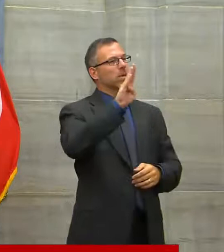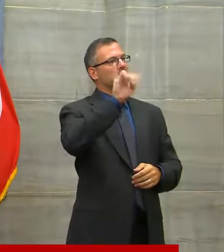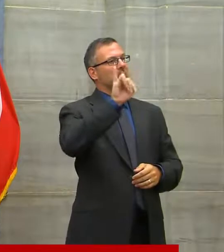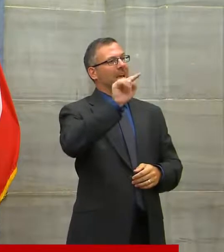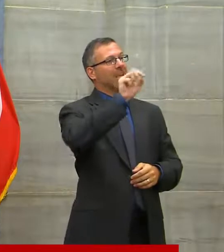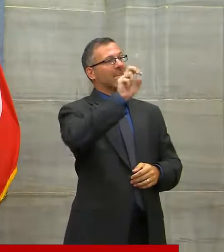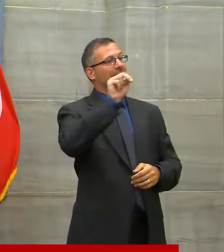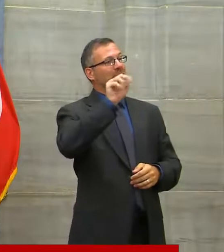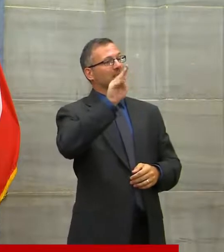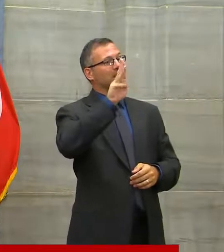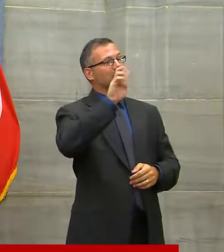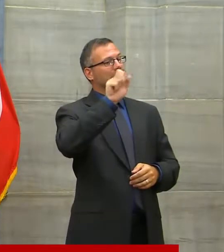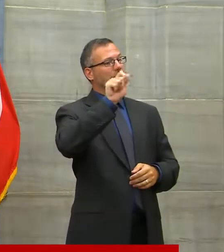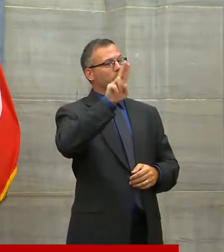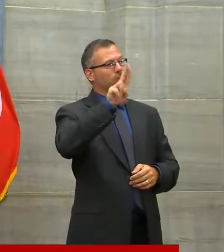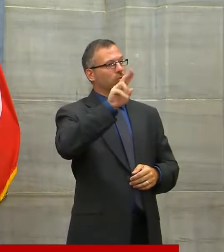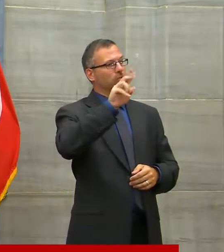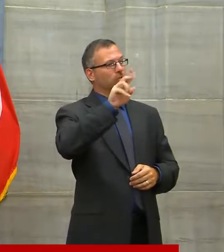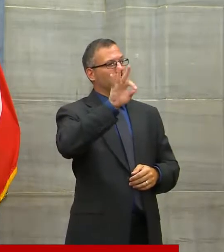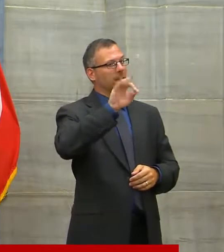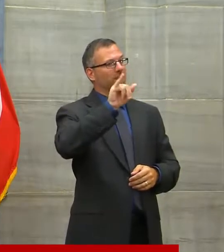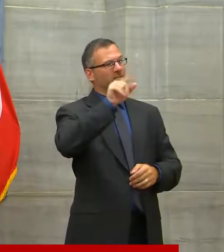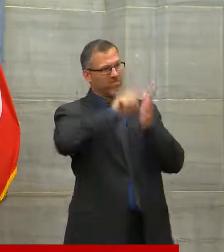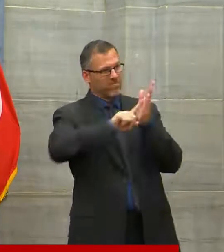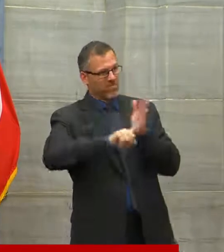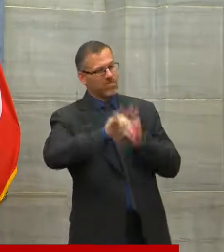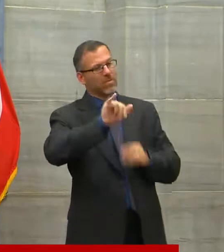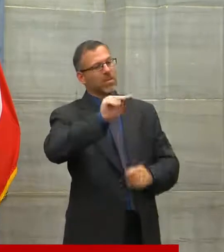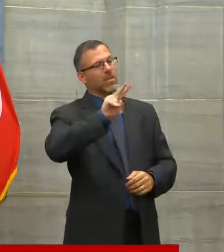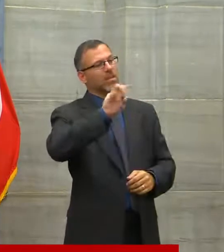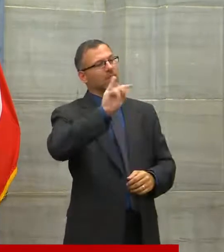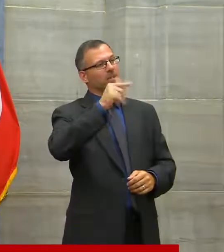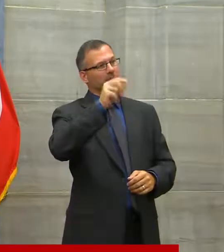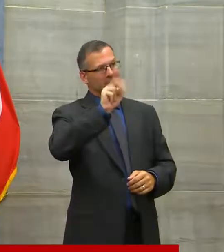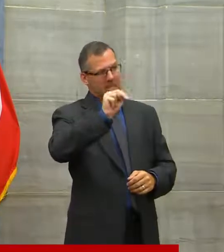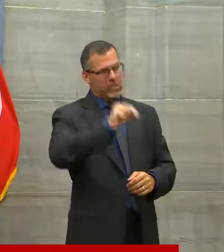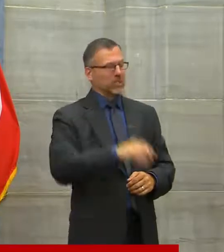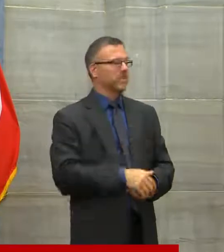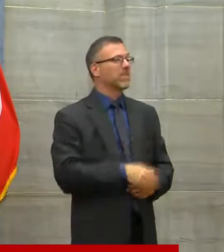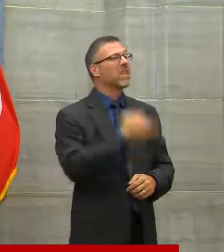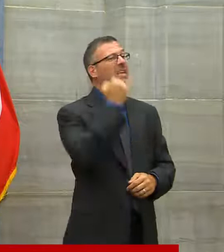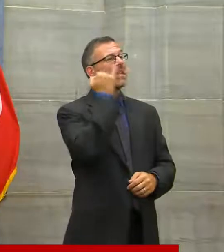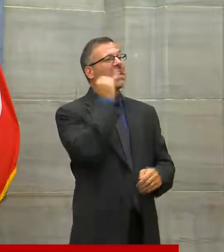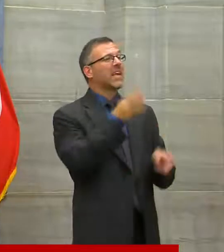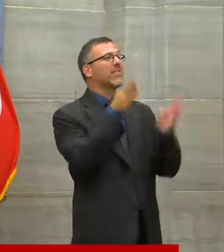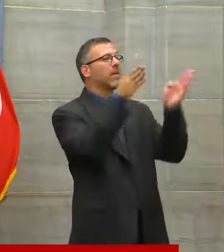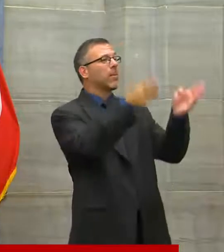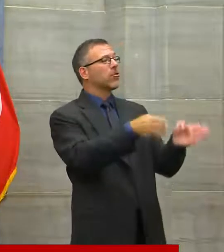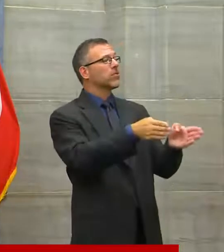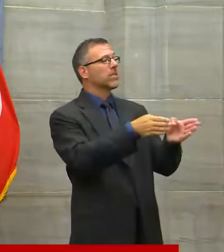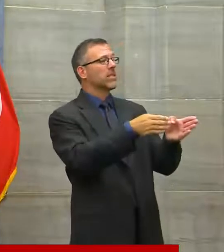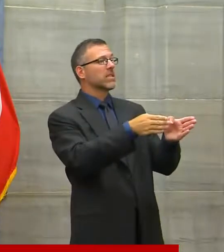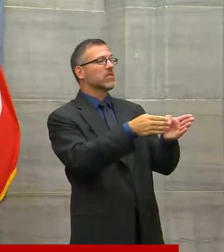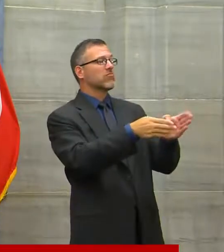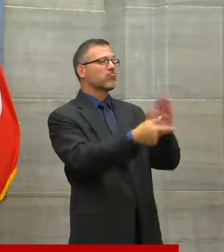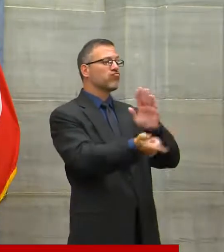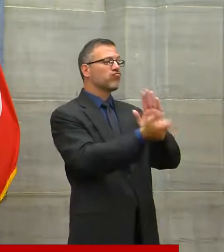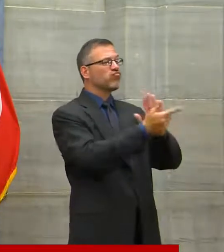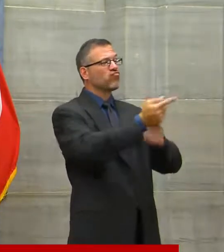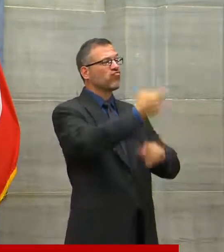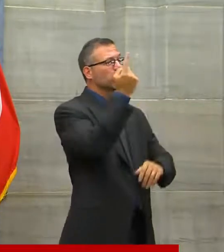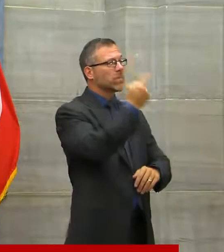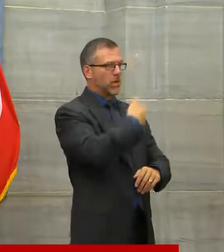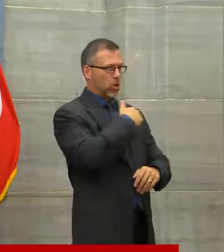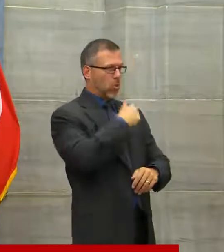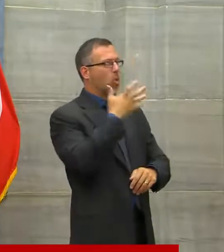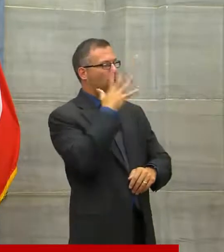agency. Our mission is to assure that guilt shall not escape nor innocence suffer. This holds